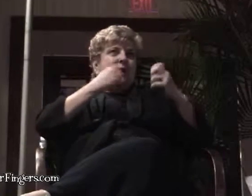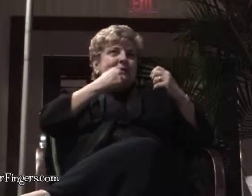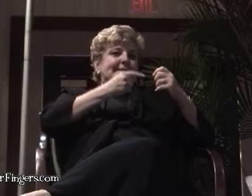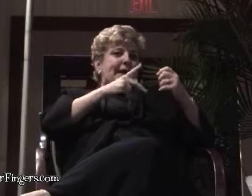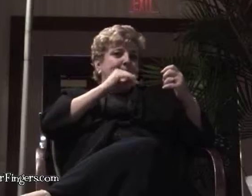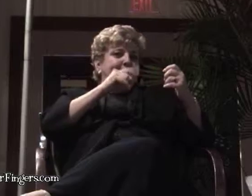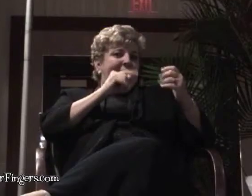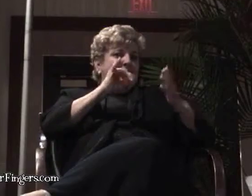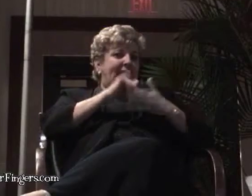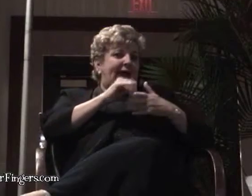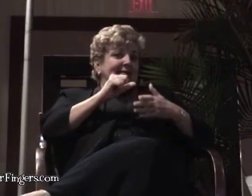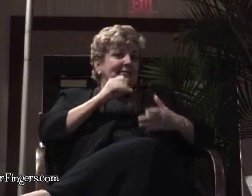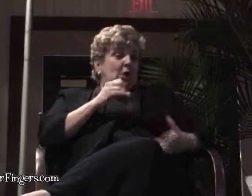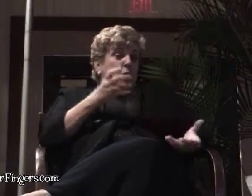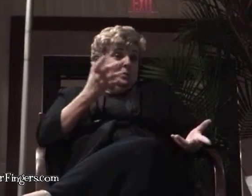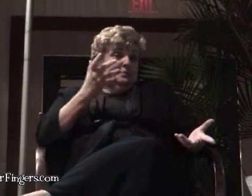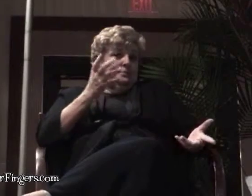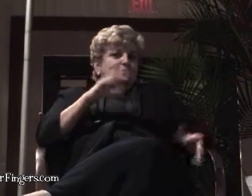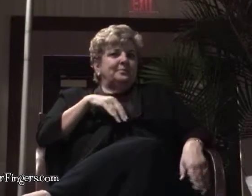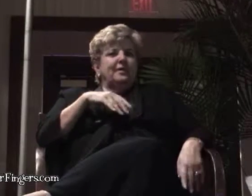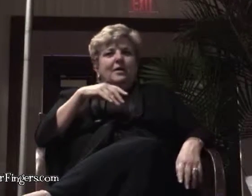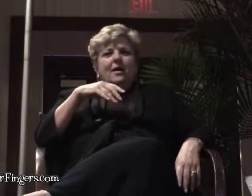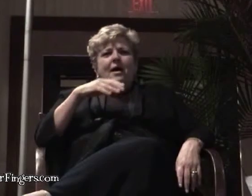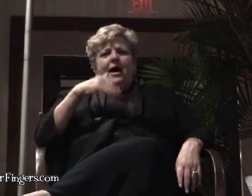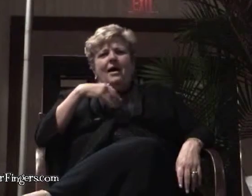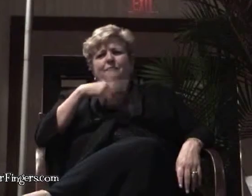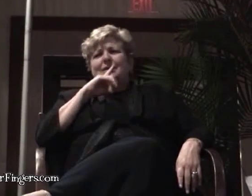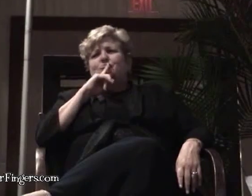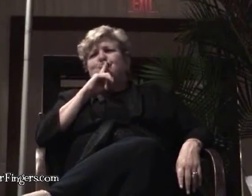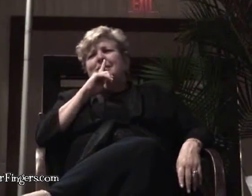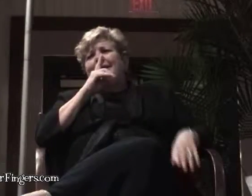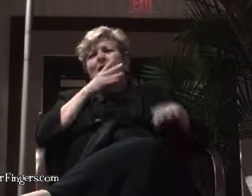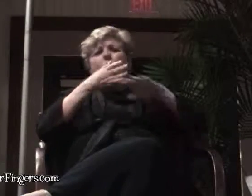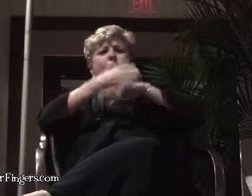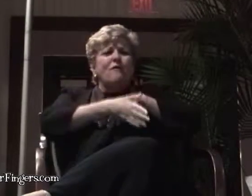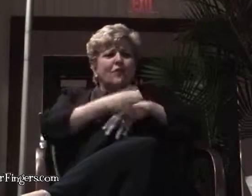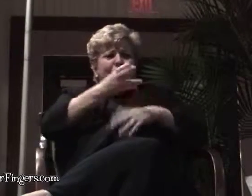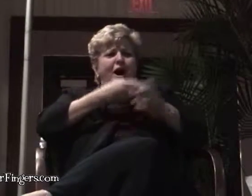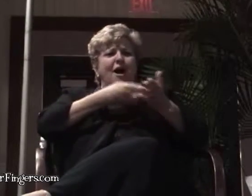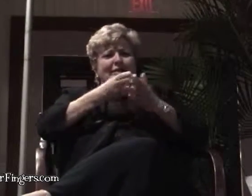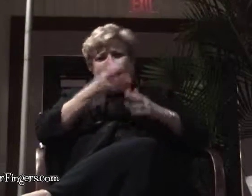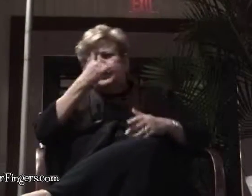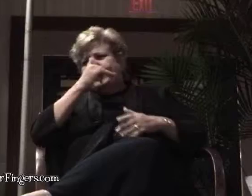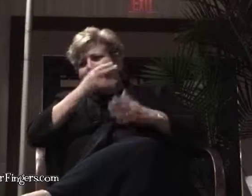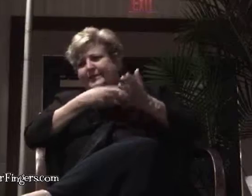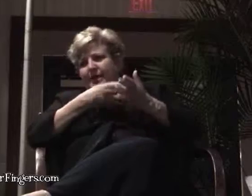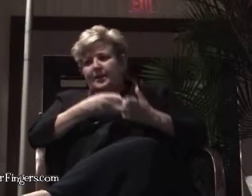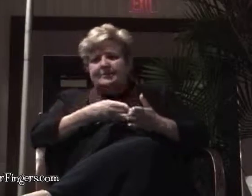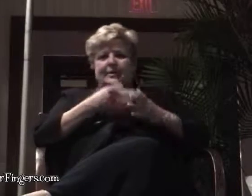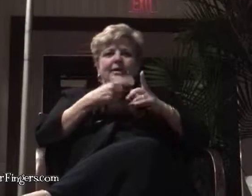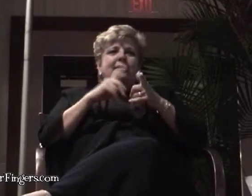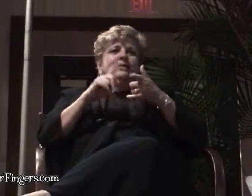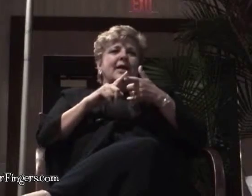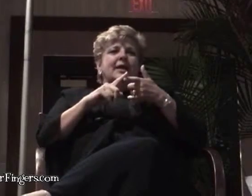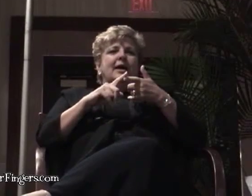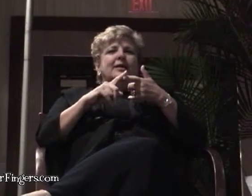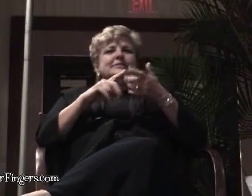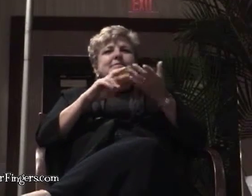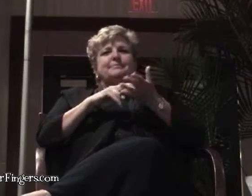I've gone through ridiculous honesty and outrageous honesty, and I finally got down to just rigorously honest. And I found that it's a